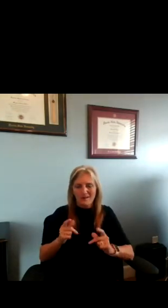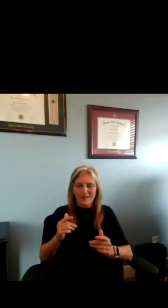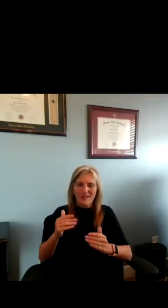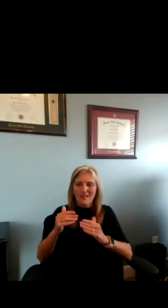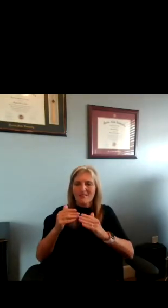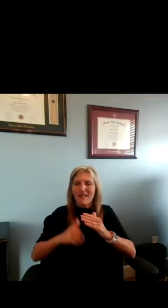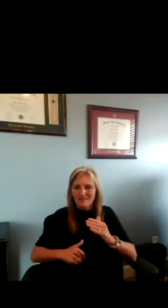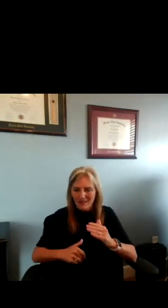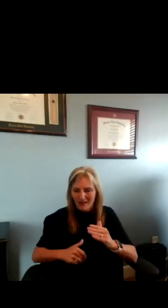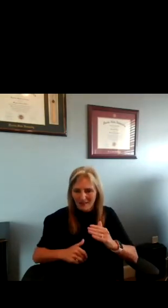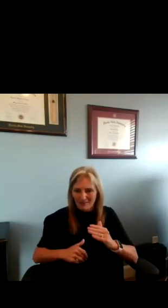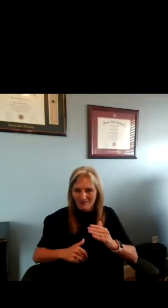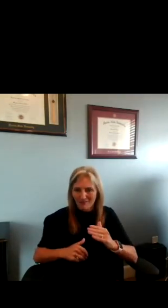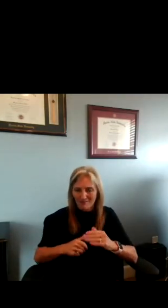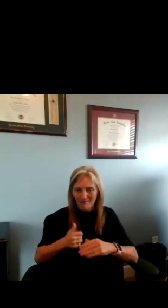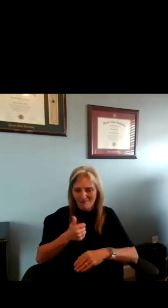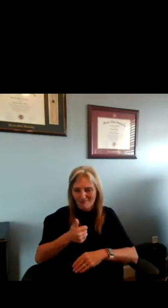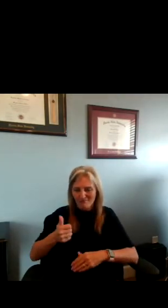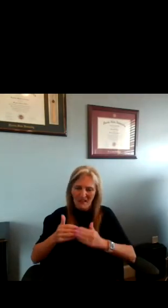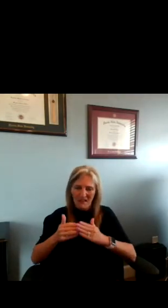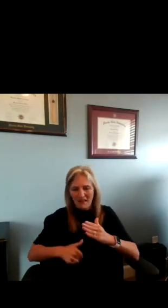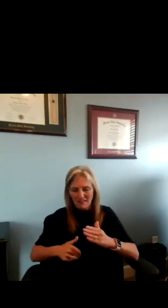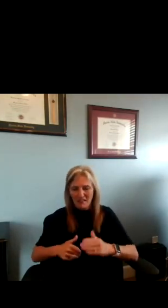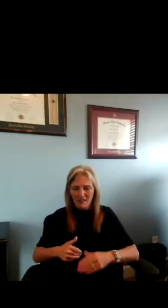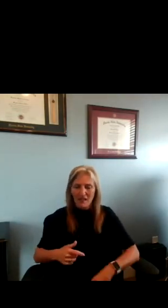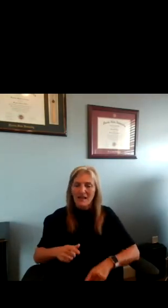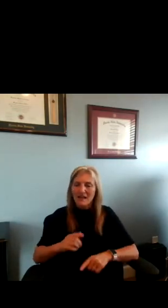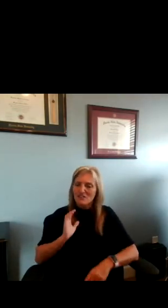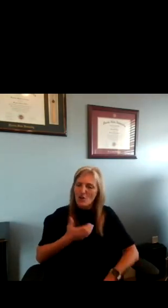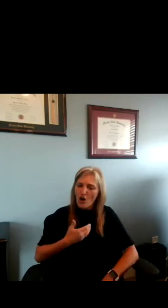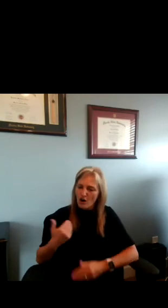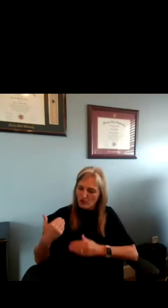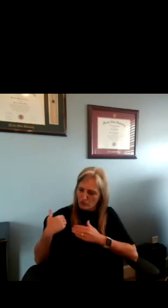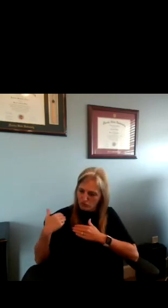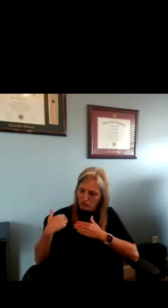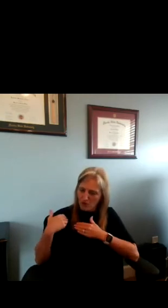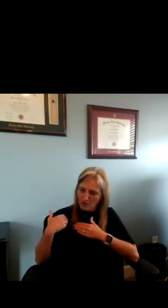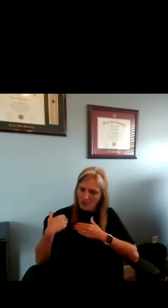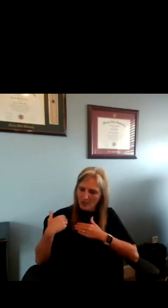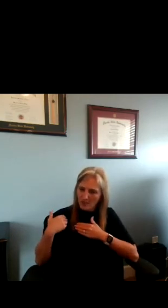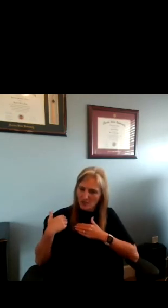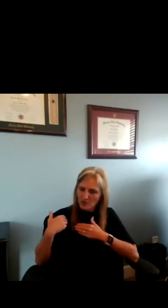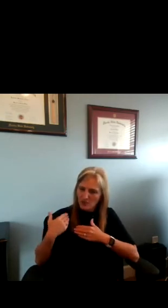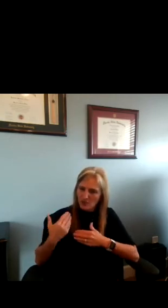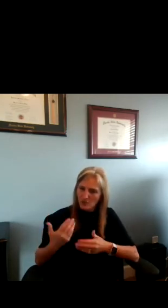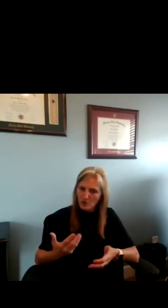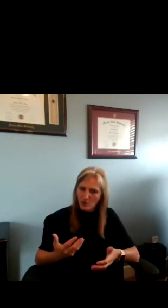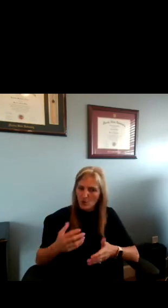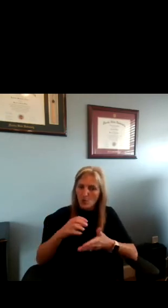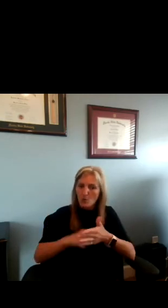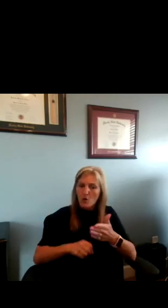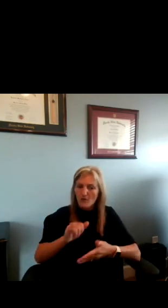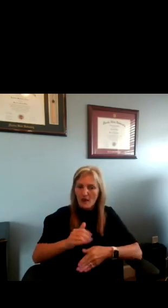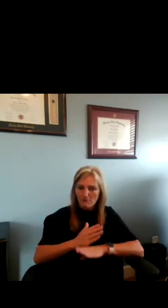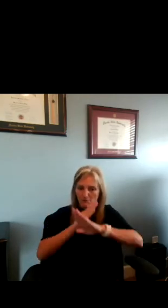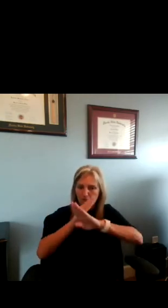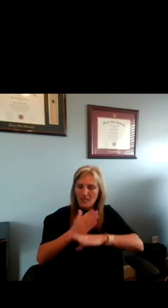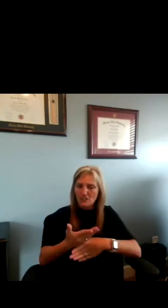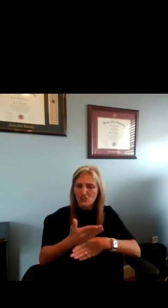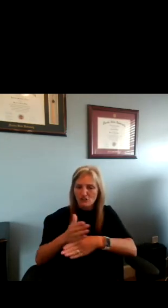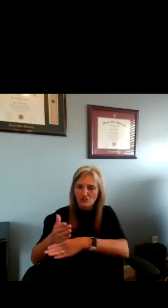than. It is our responsibility to lift that veil, to begin to share power in